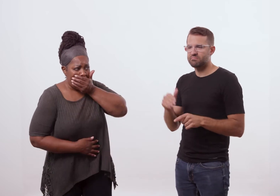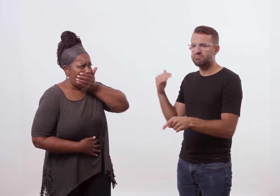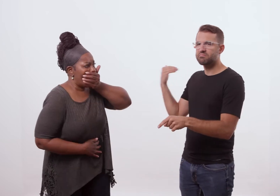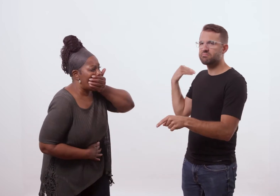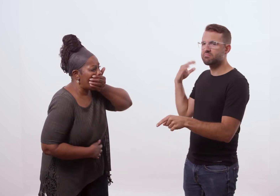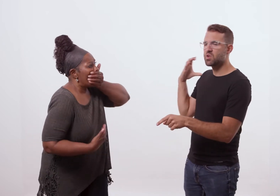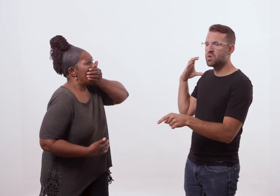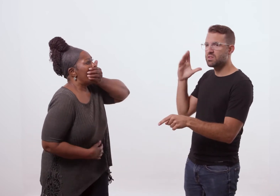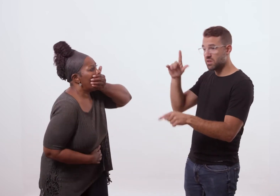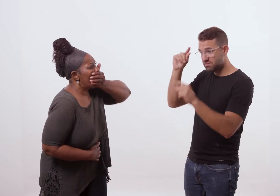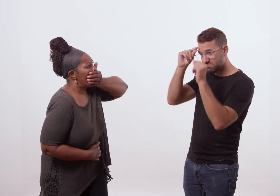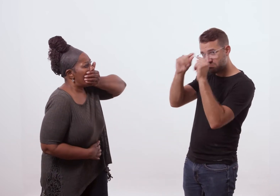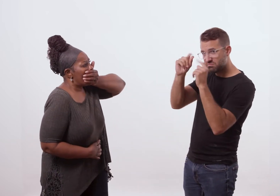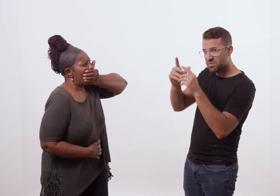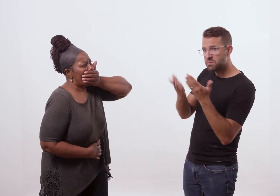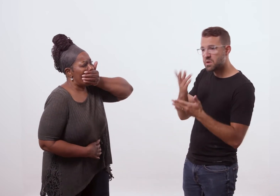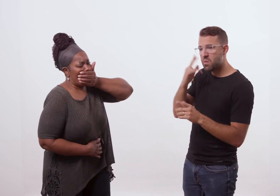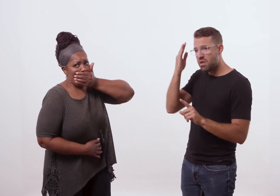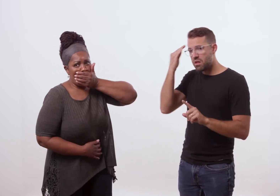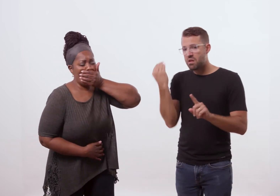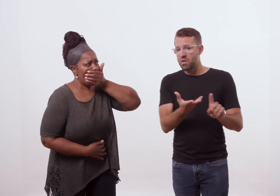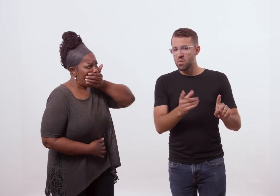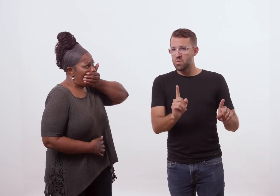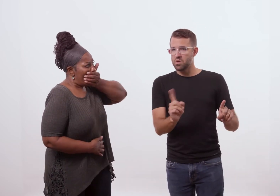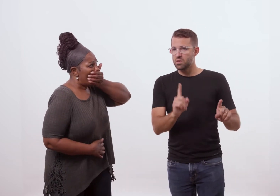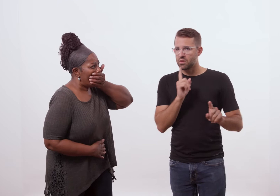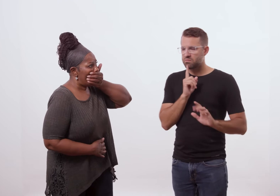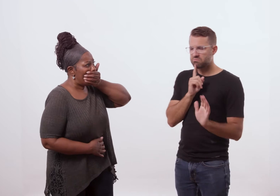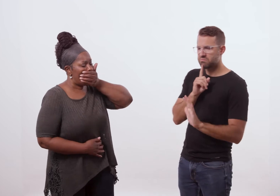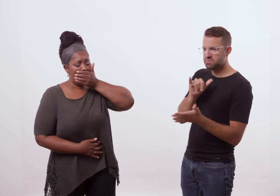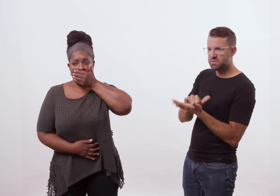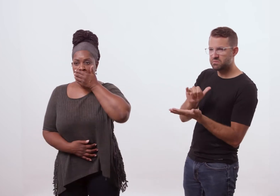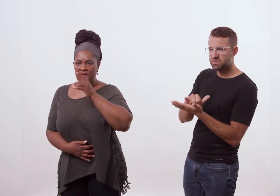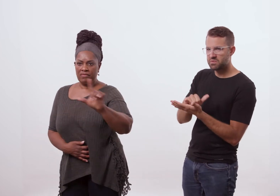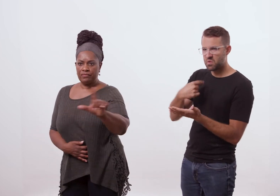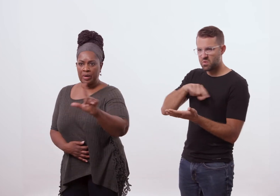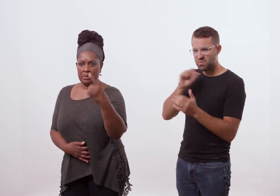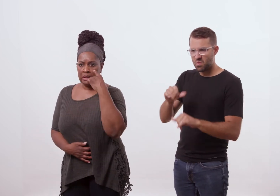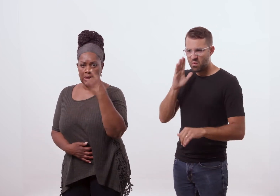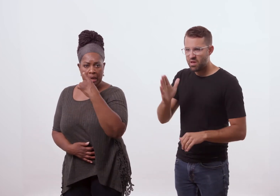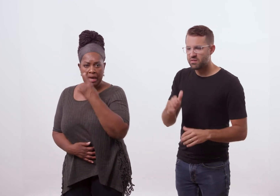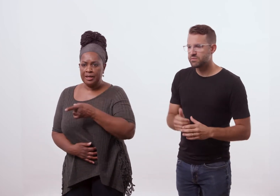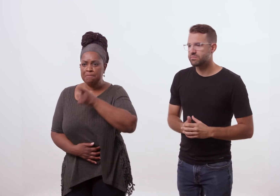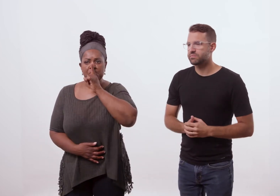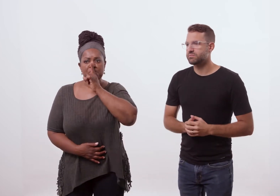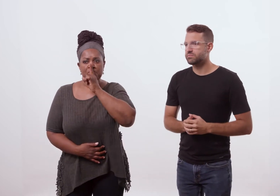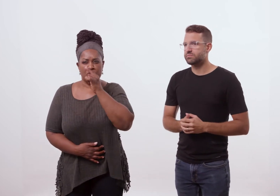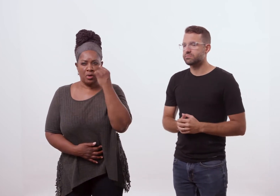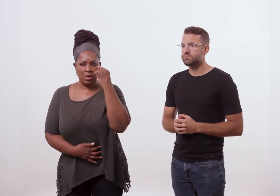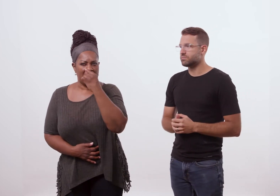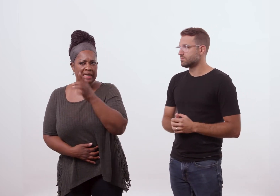position. No. She'd have done it long before now if she could. For what Lita's eyes cannot say, her glowering